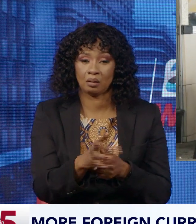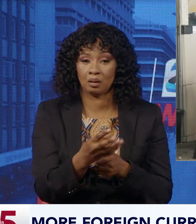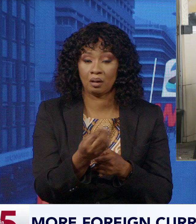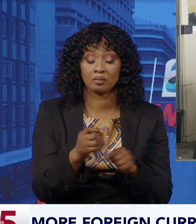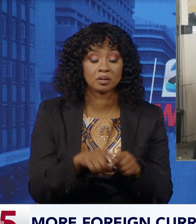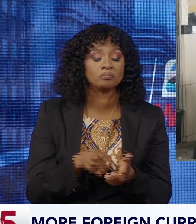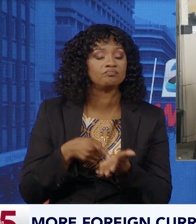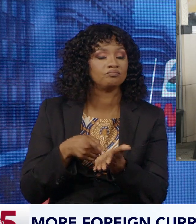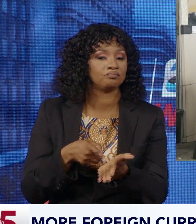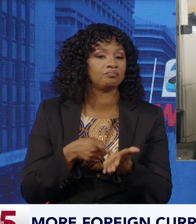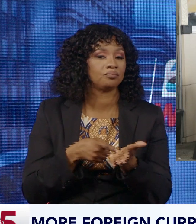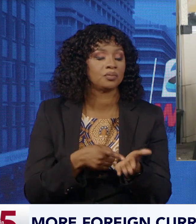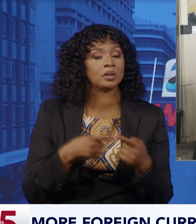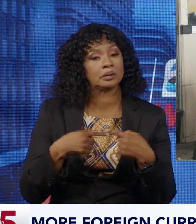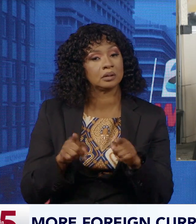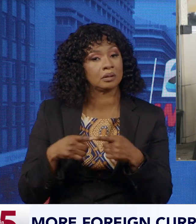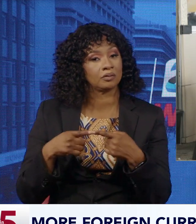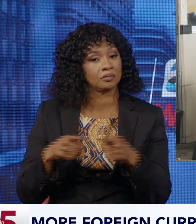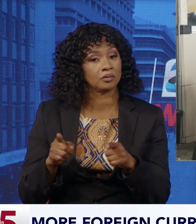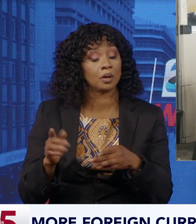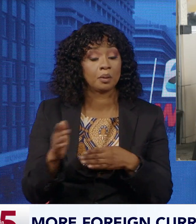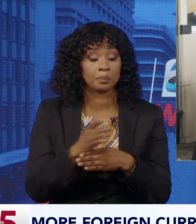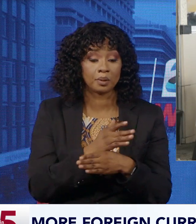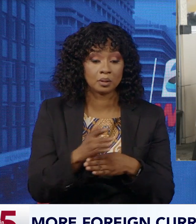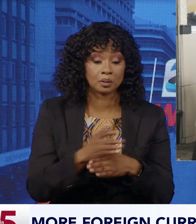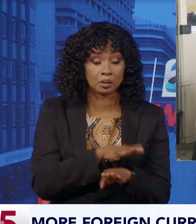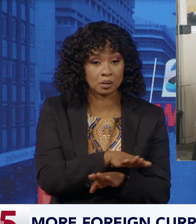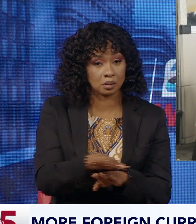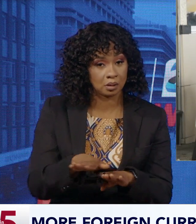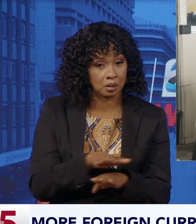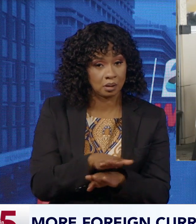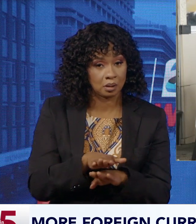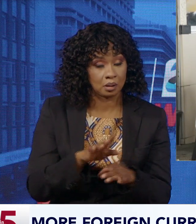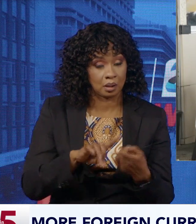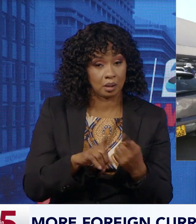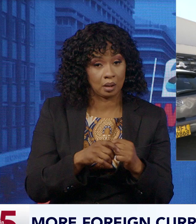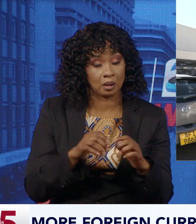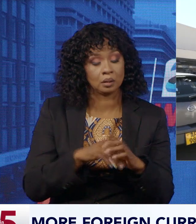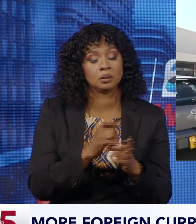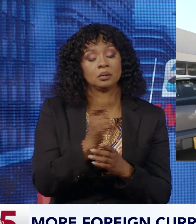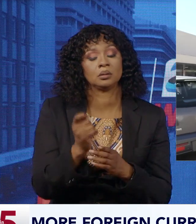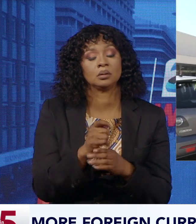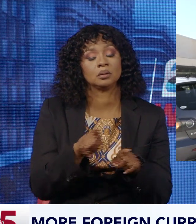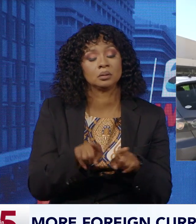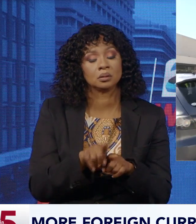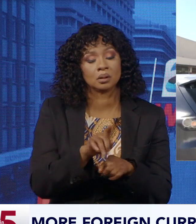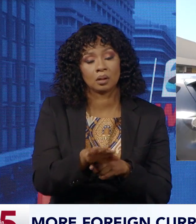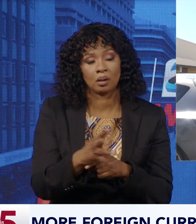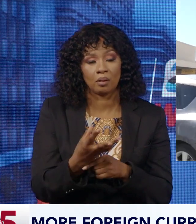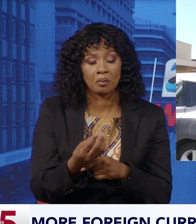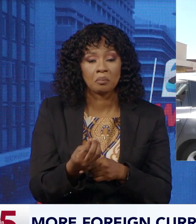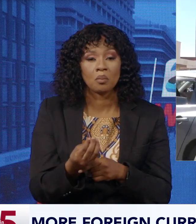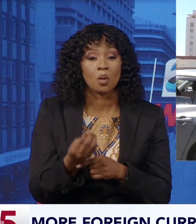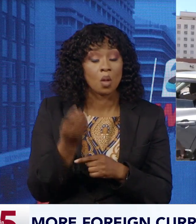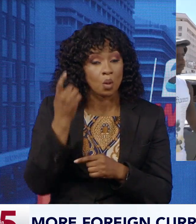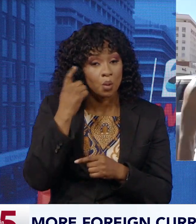displayed at their different places of operation around the city, especially at a place that is popularly